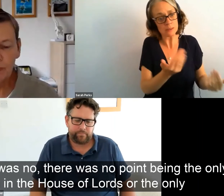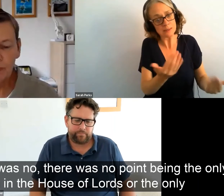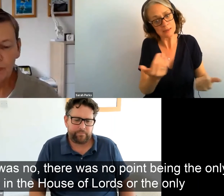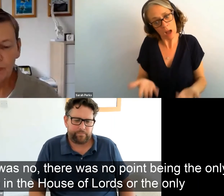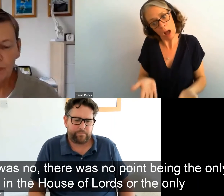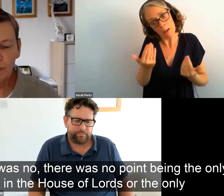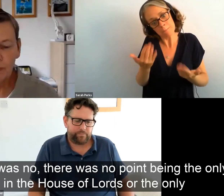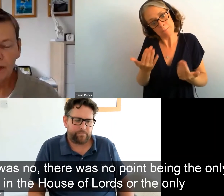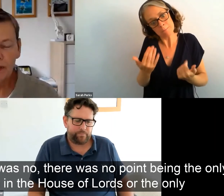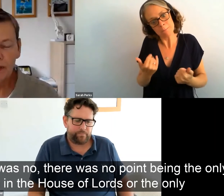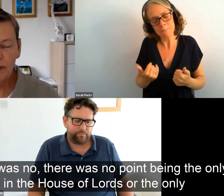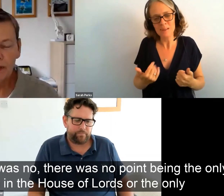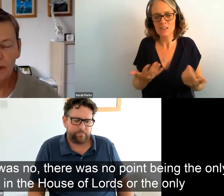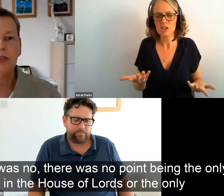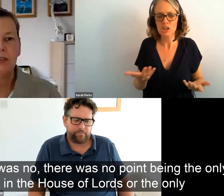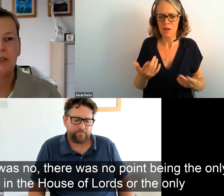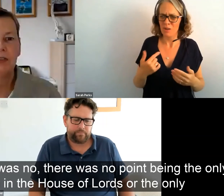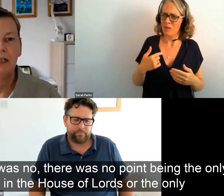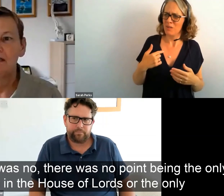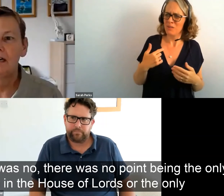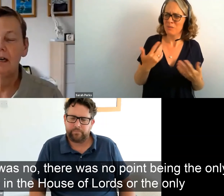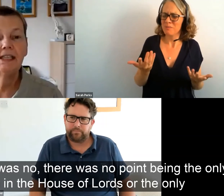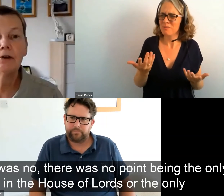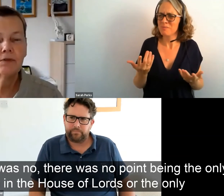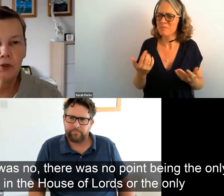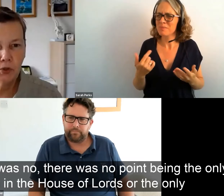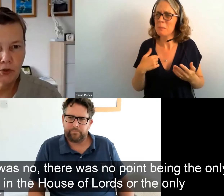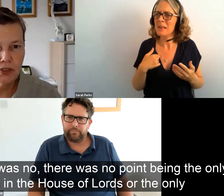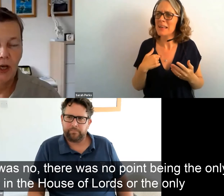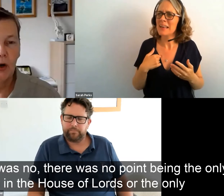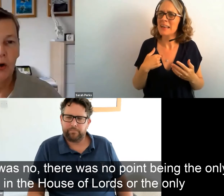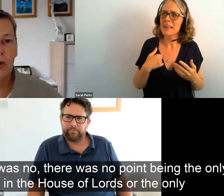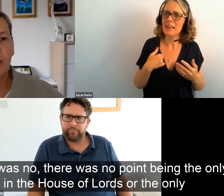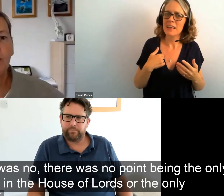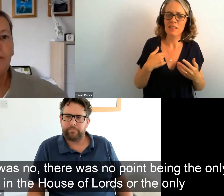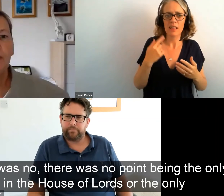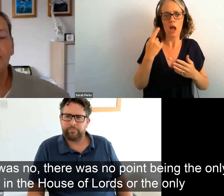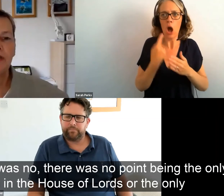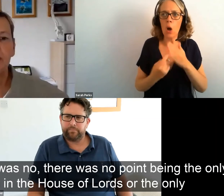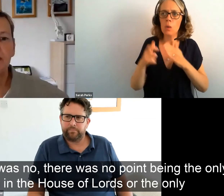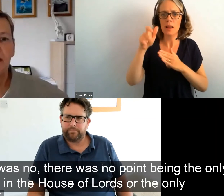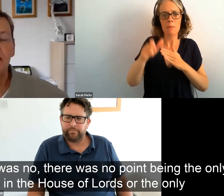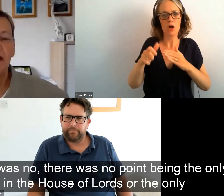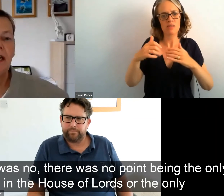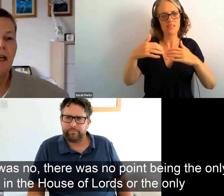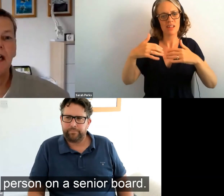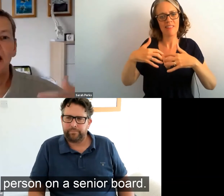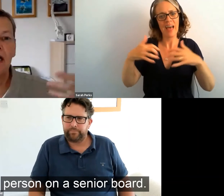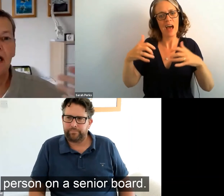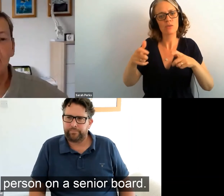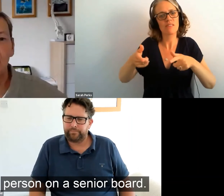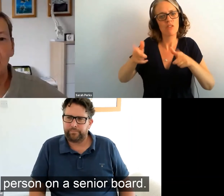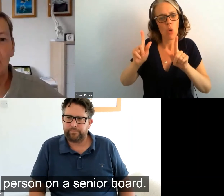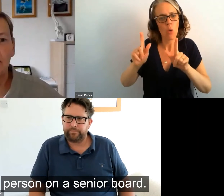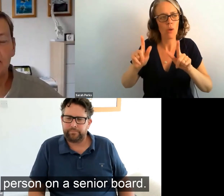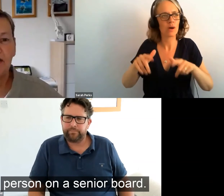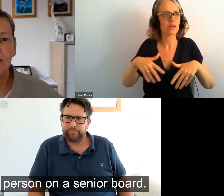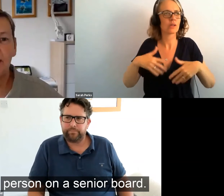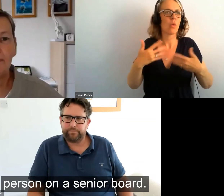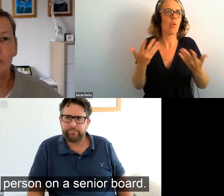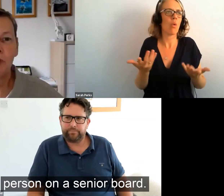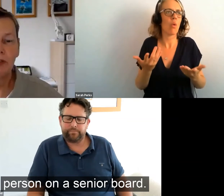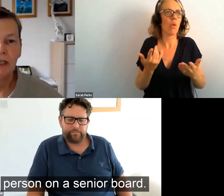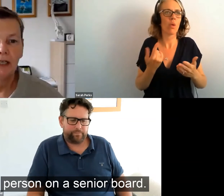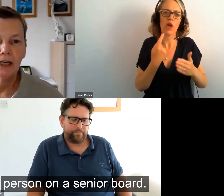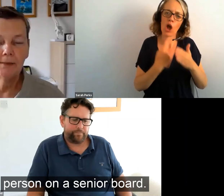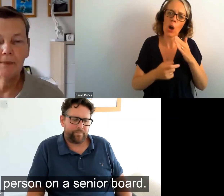no point being the only person in the House of Lords or the only person on